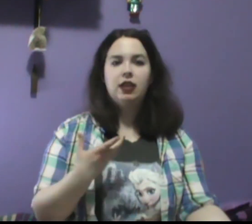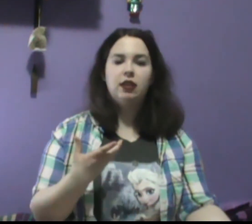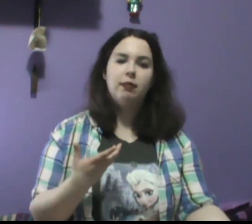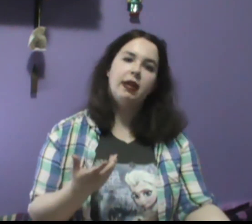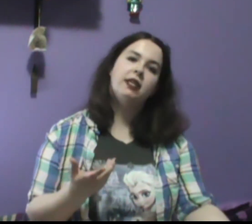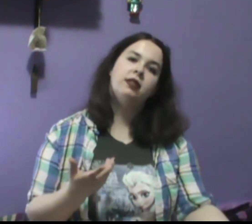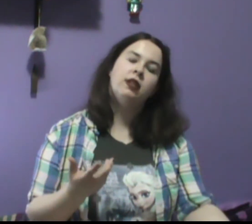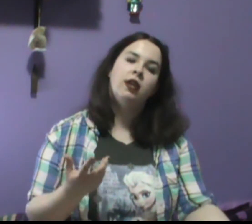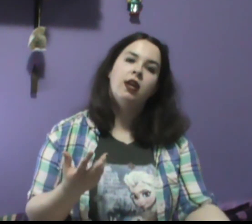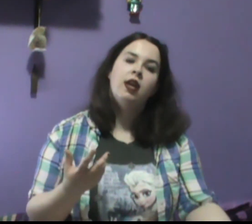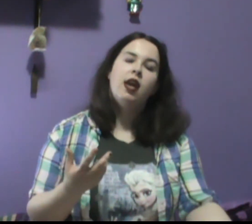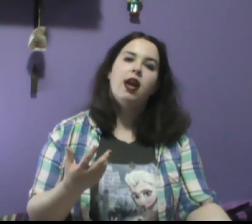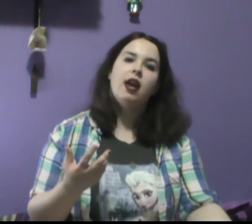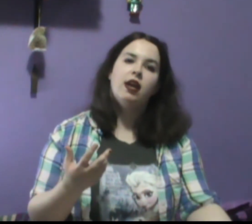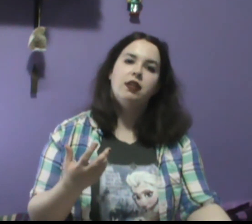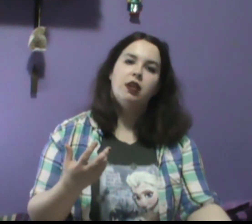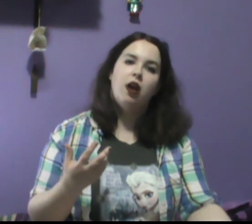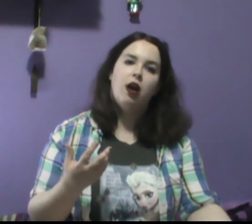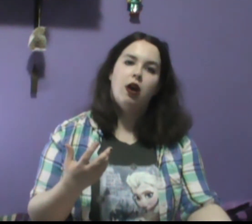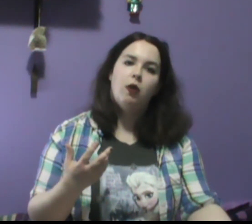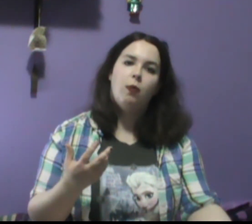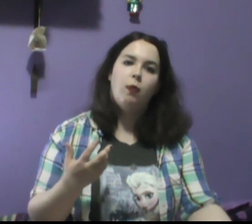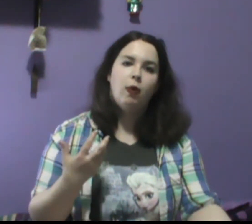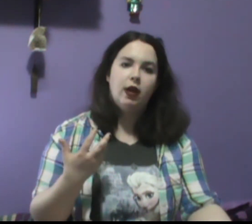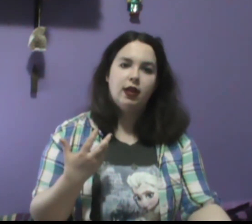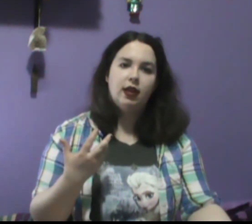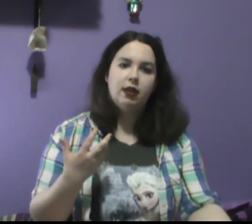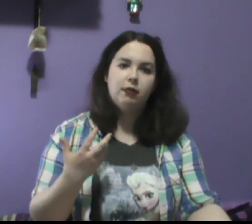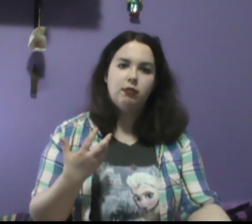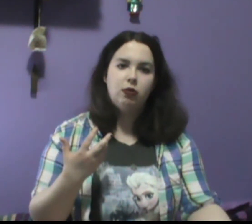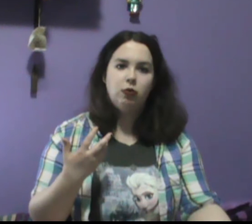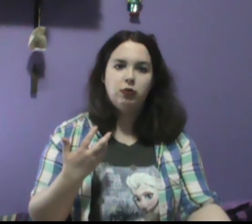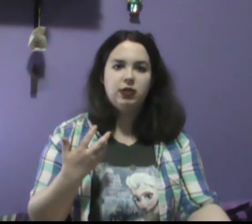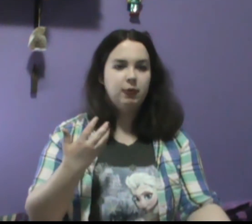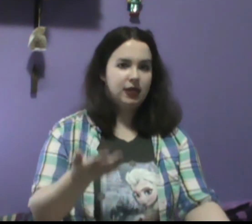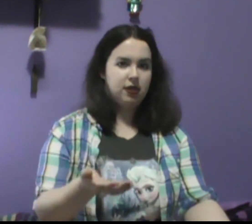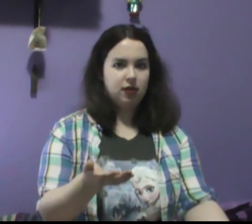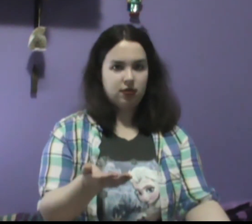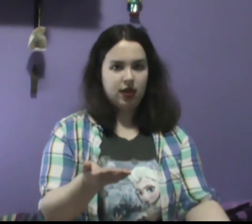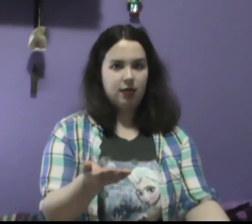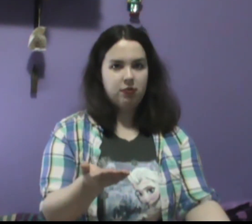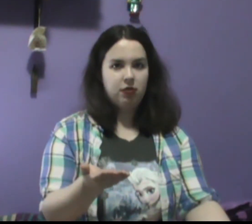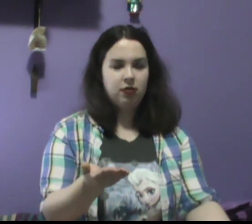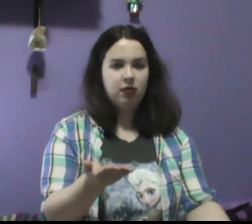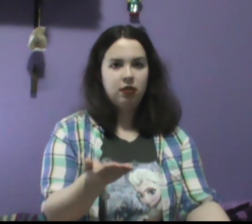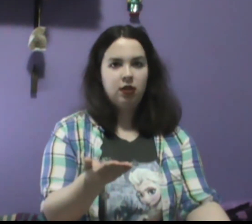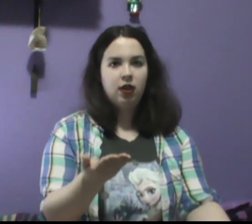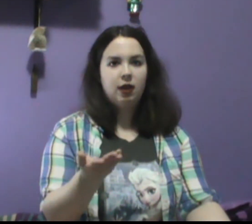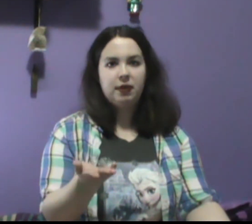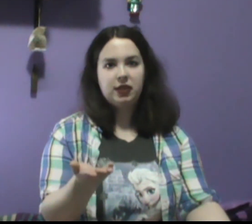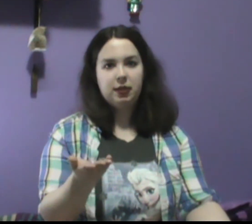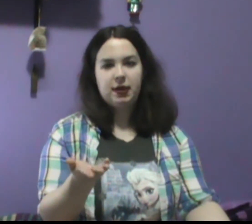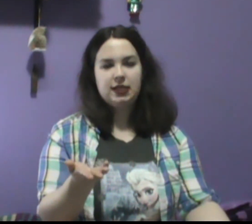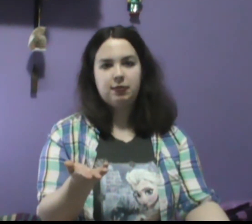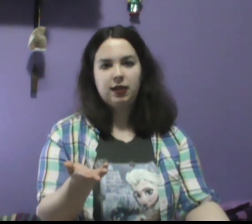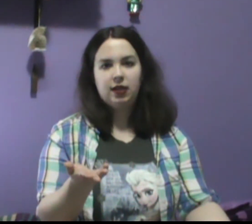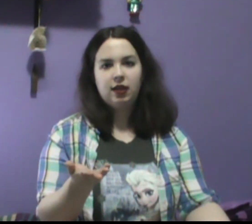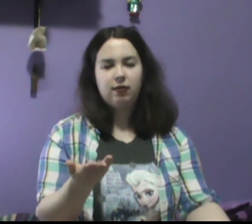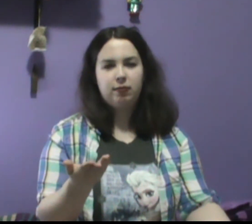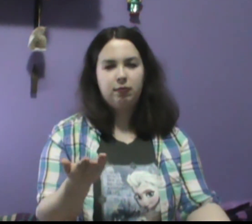the mix and wanting to speak to Dr. Campbell about the possibility of